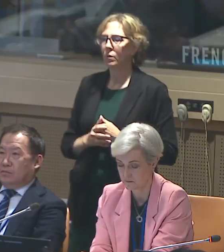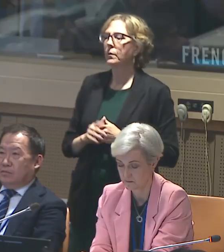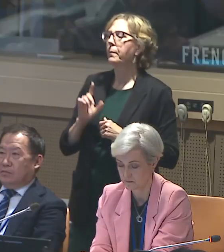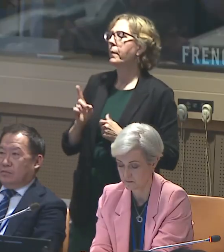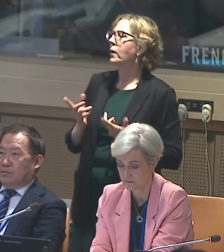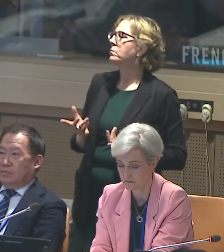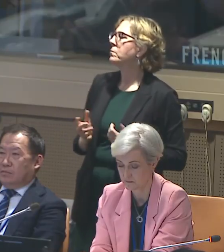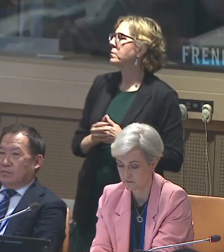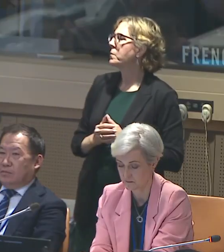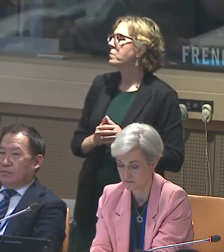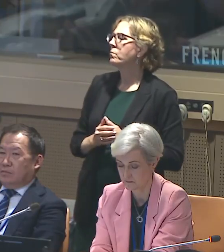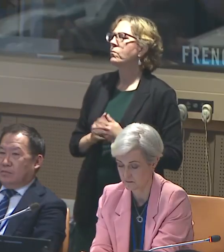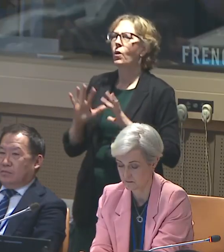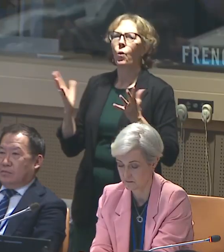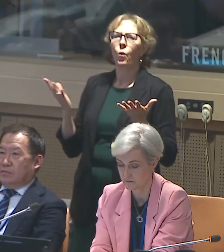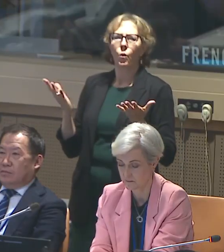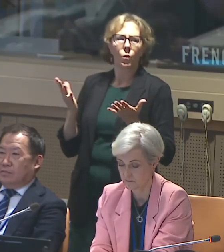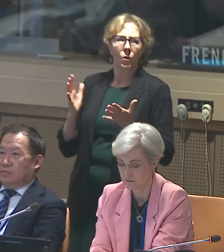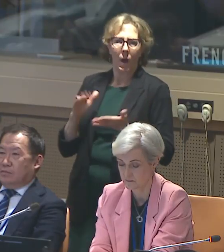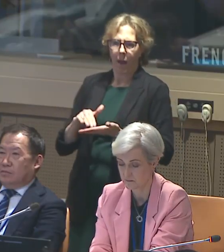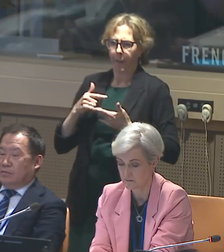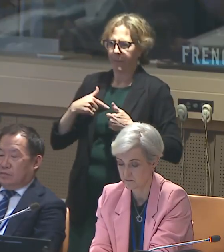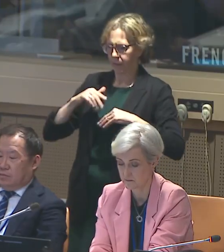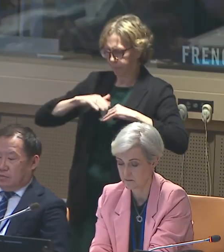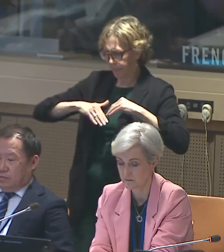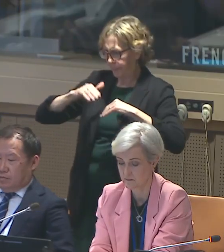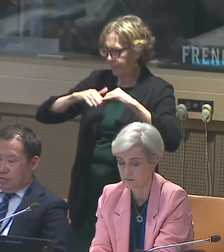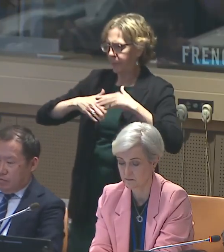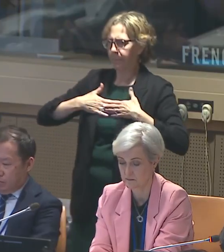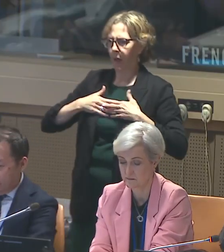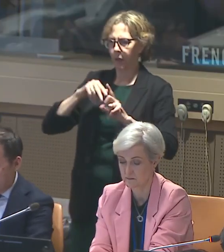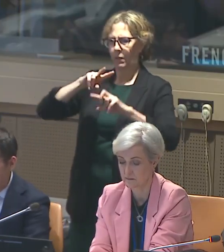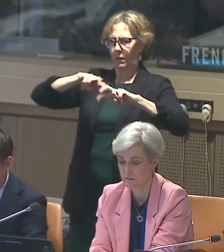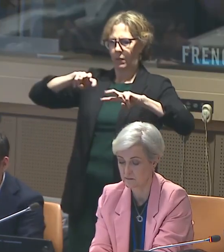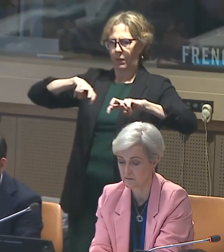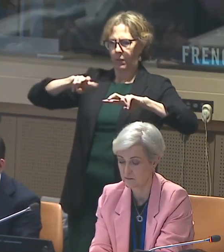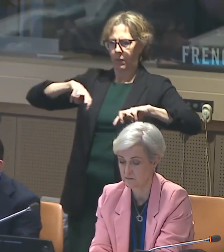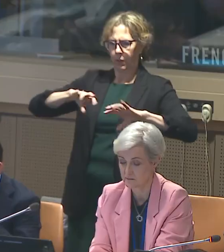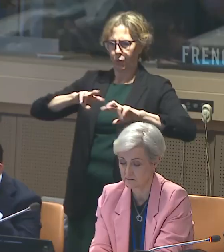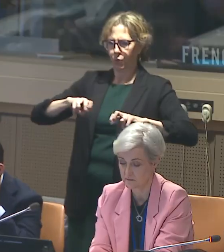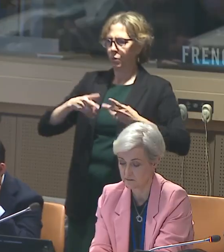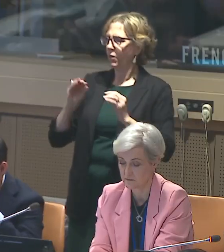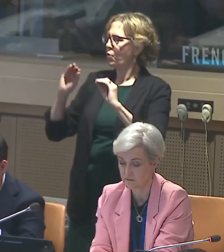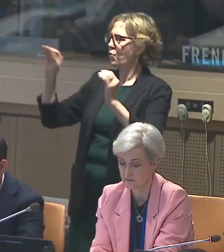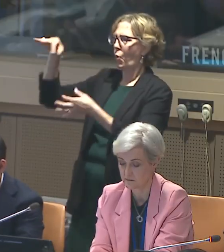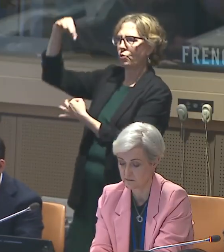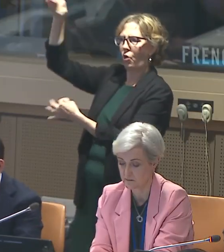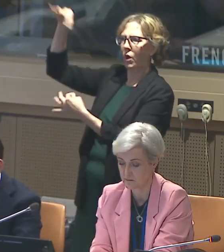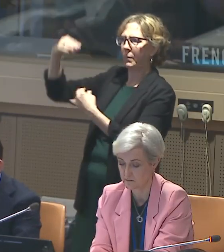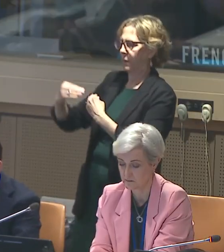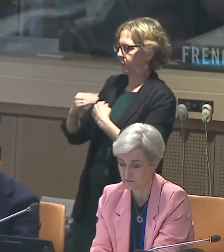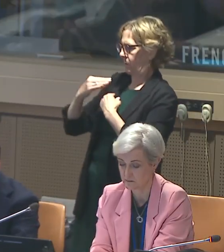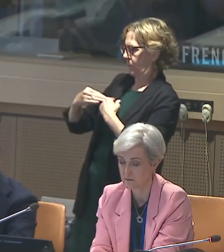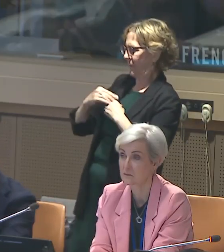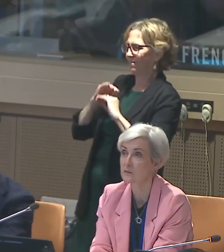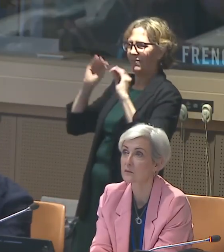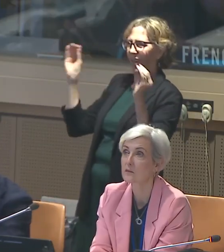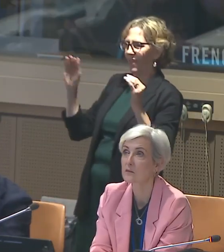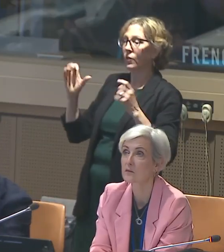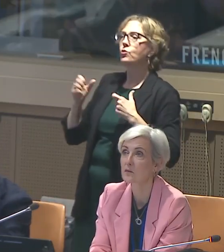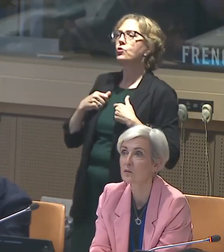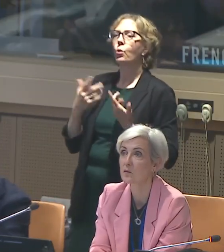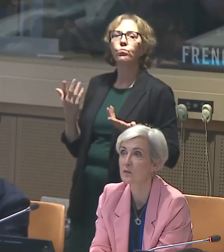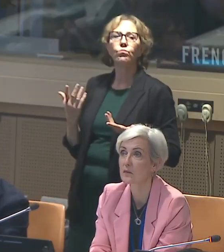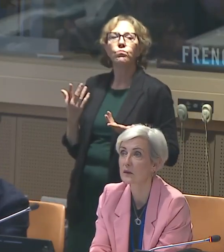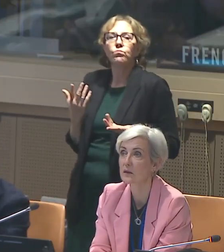build my assessment tool, there is no such document. So we've asked the London School of Hygiene and